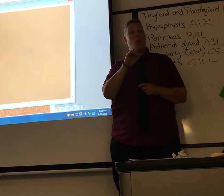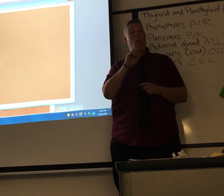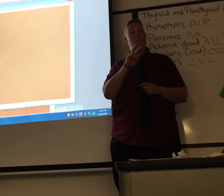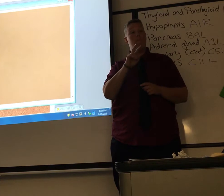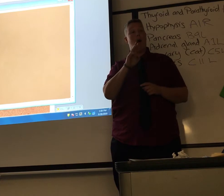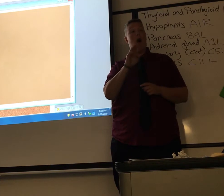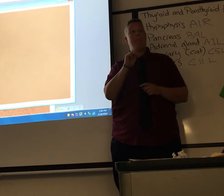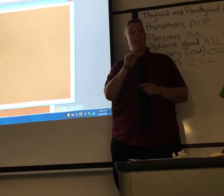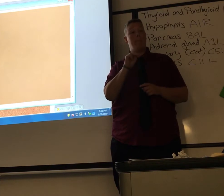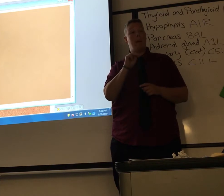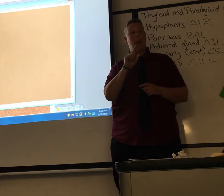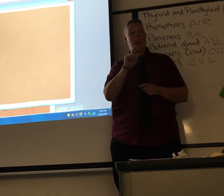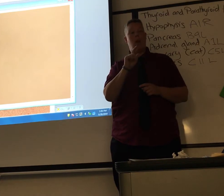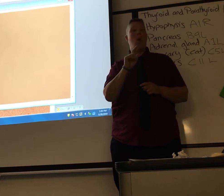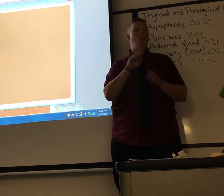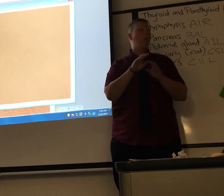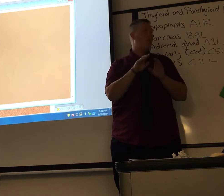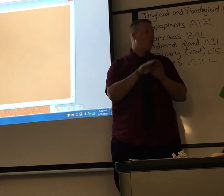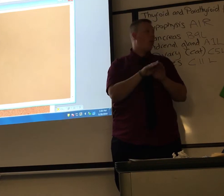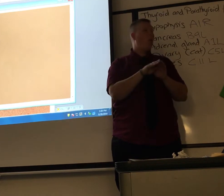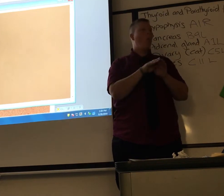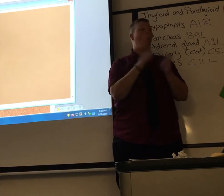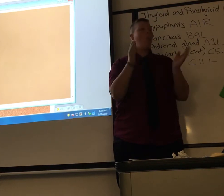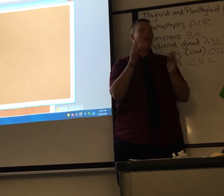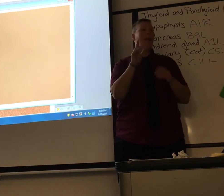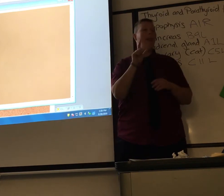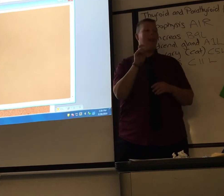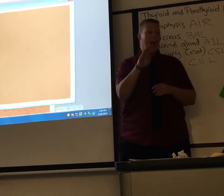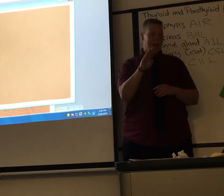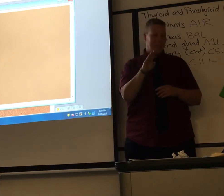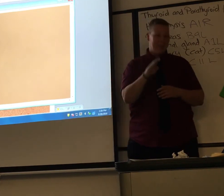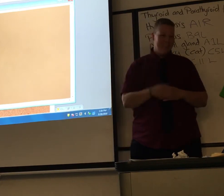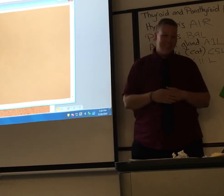encourage you to go to open lab. Now, I'll explain more on that on Friday.